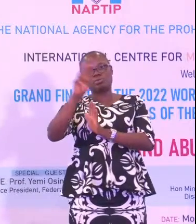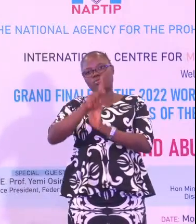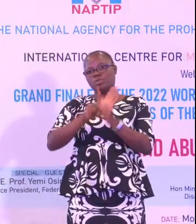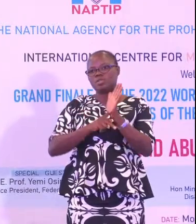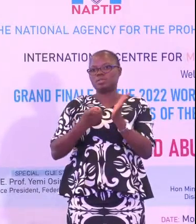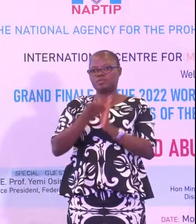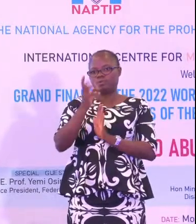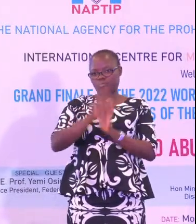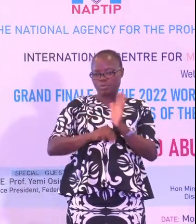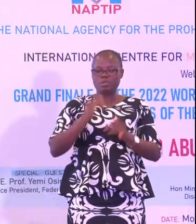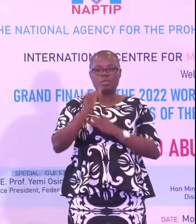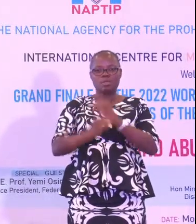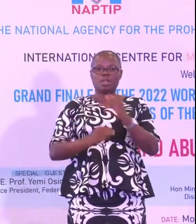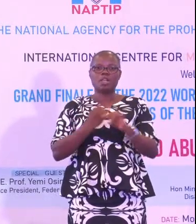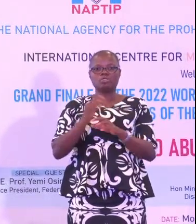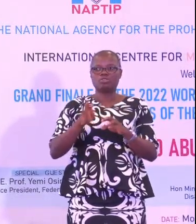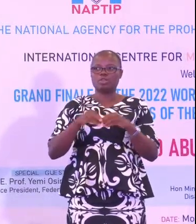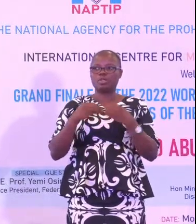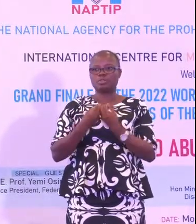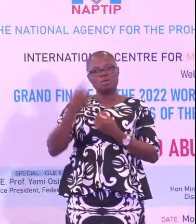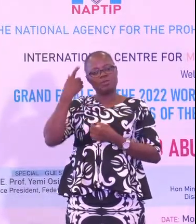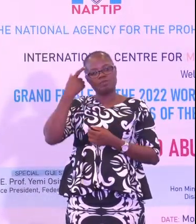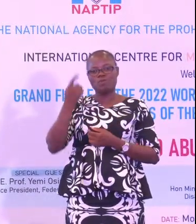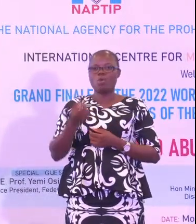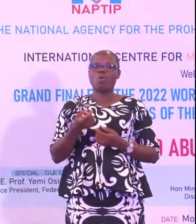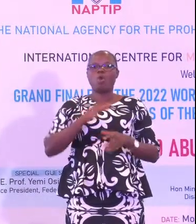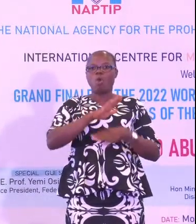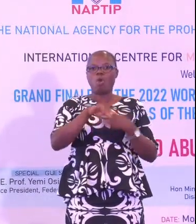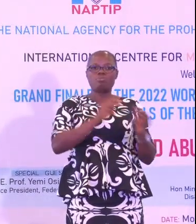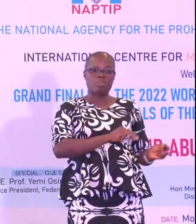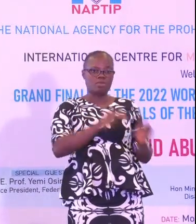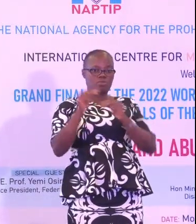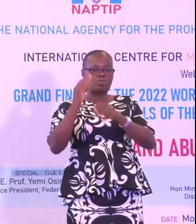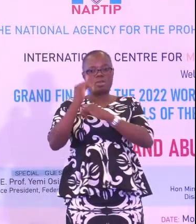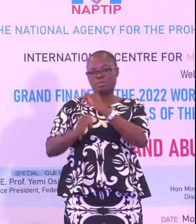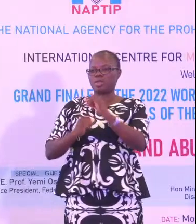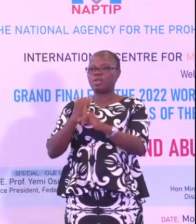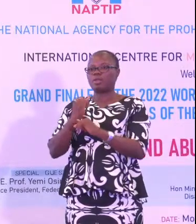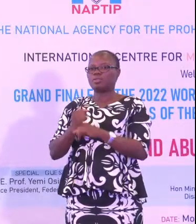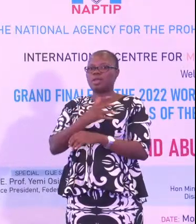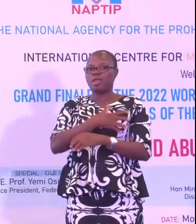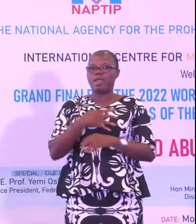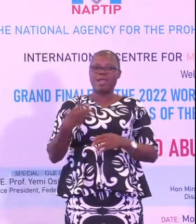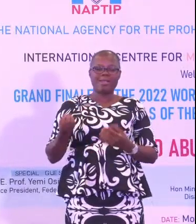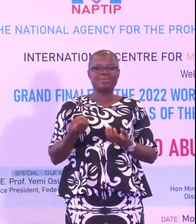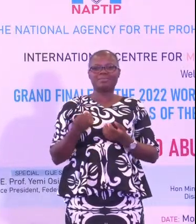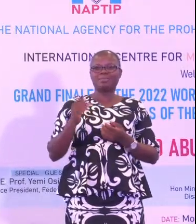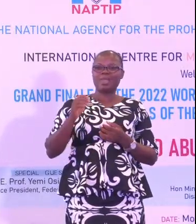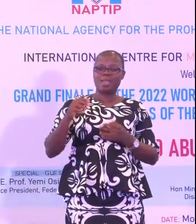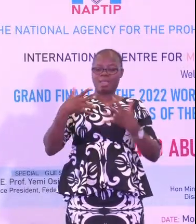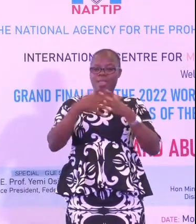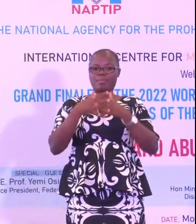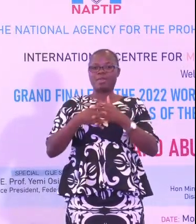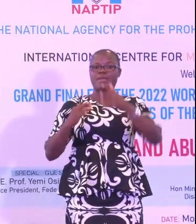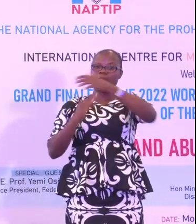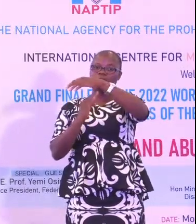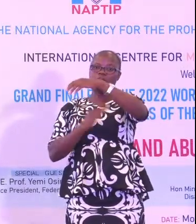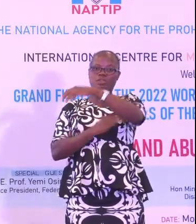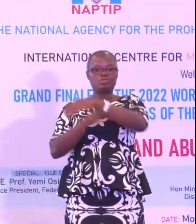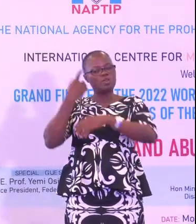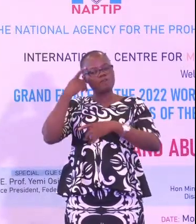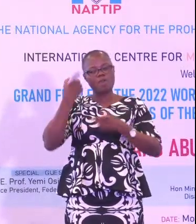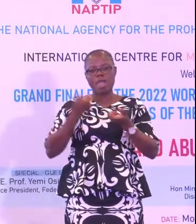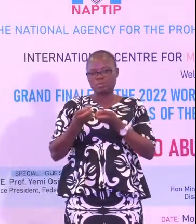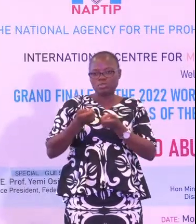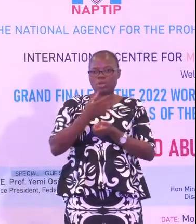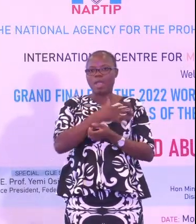Development, the International Organization for Migration, the International and Ibero-American Foundation for